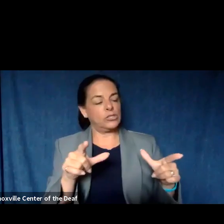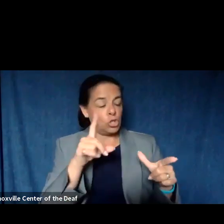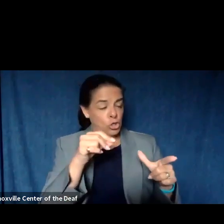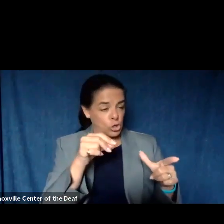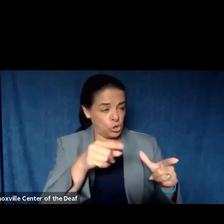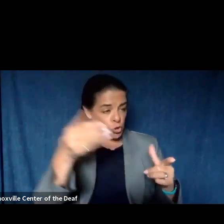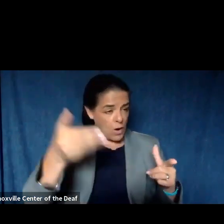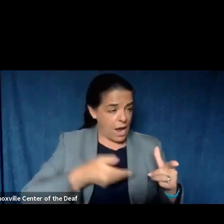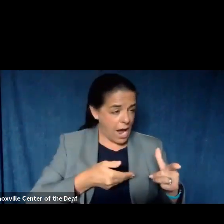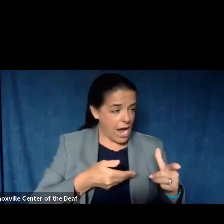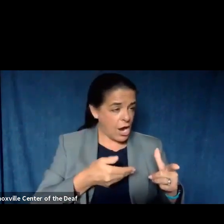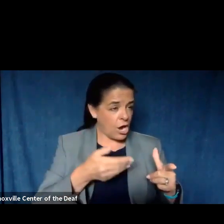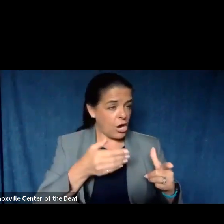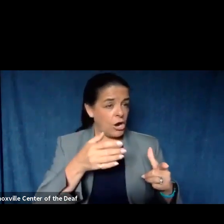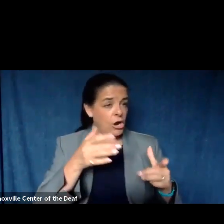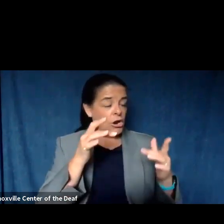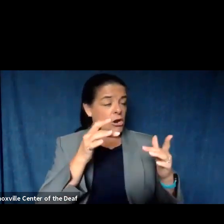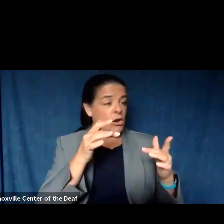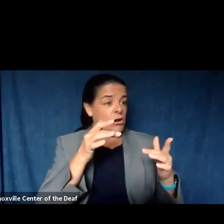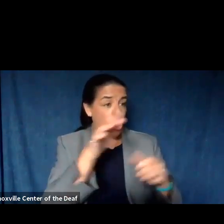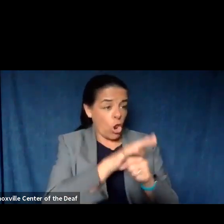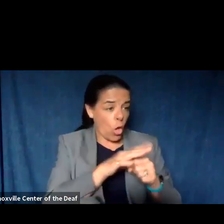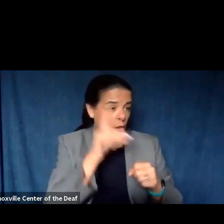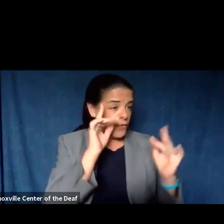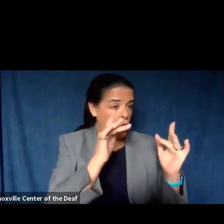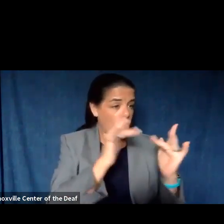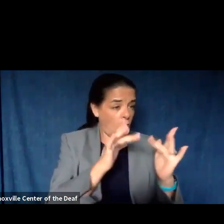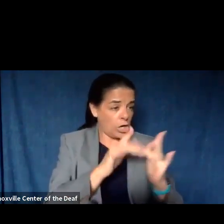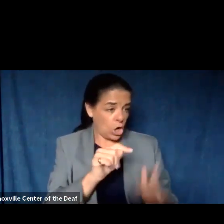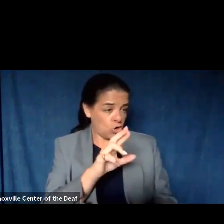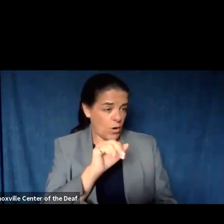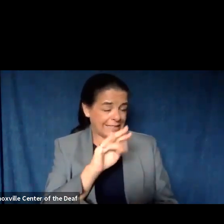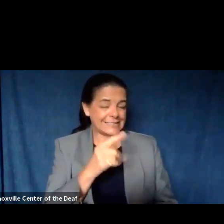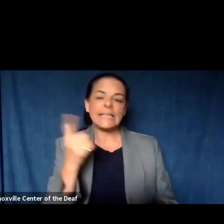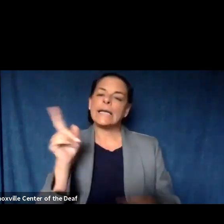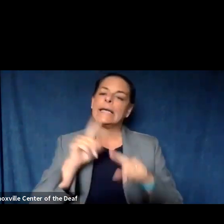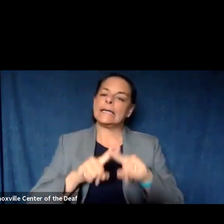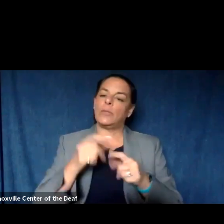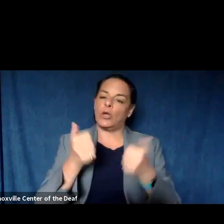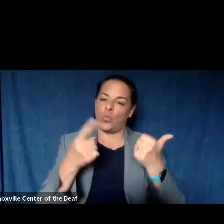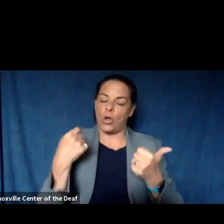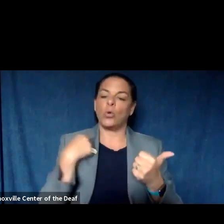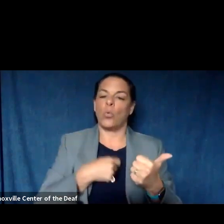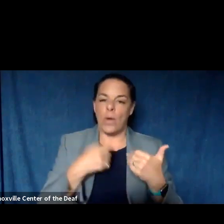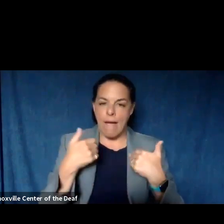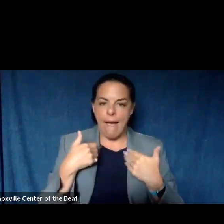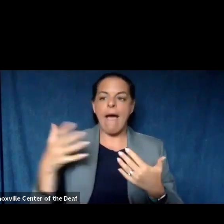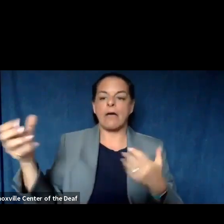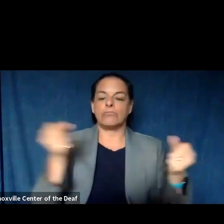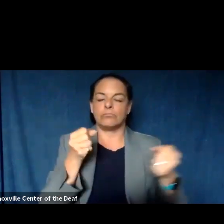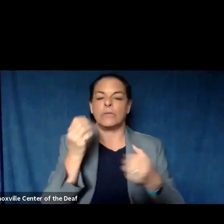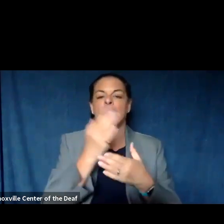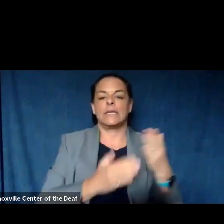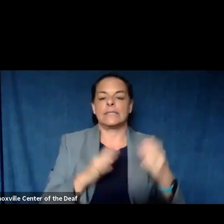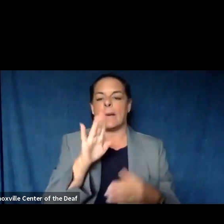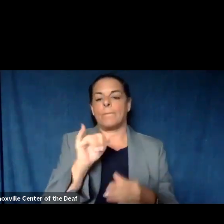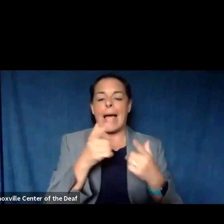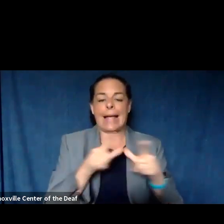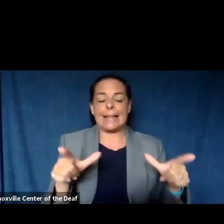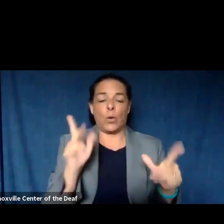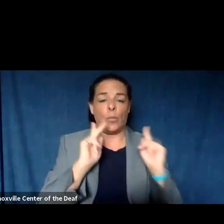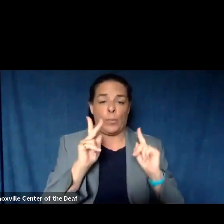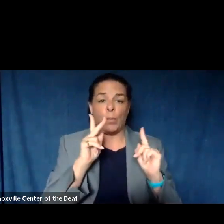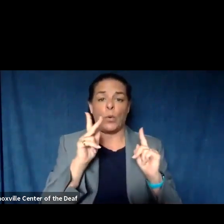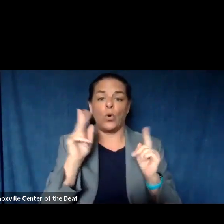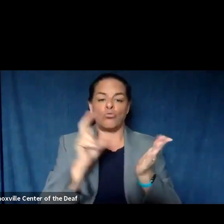locally for contact tracing efforts? Depends on which ones. So we have brought in some contract bilingual folks that speak